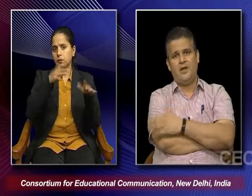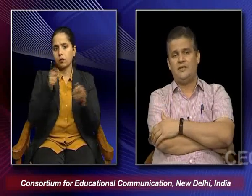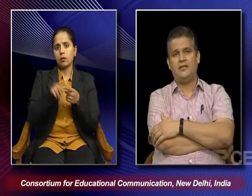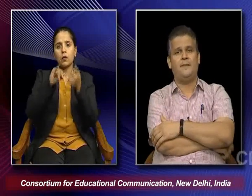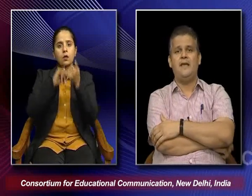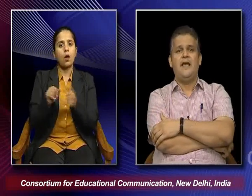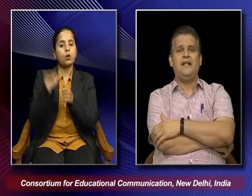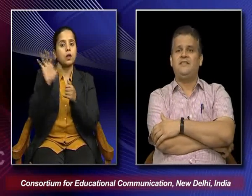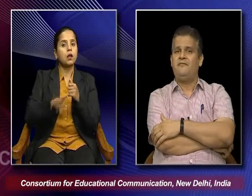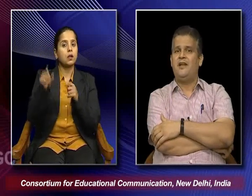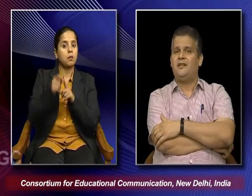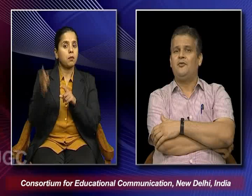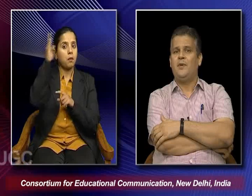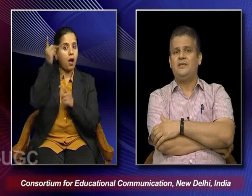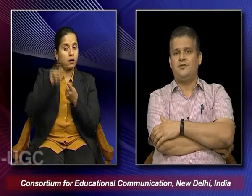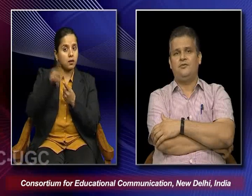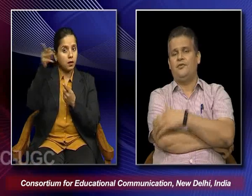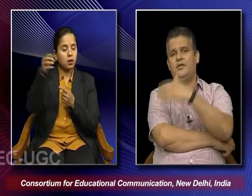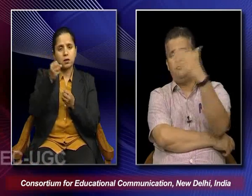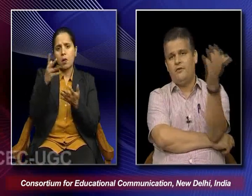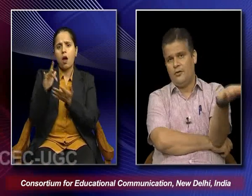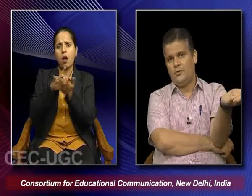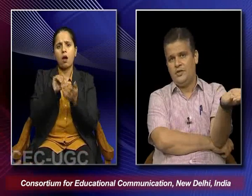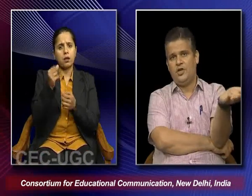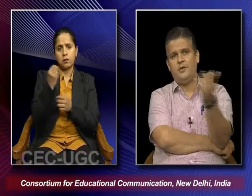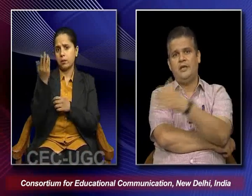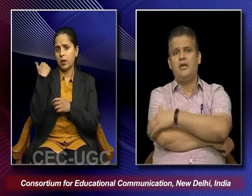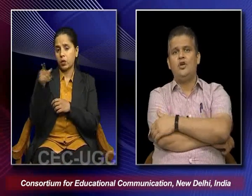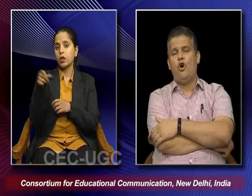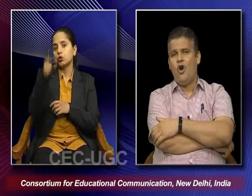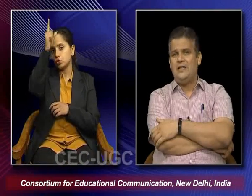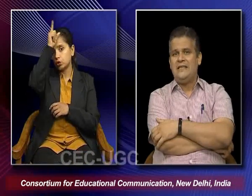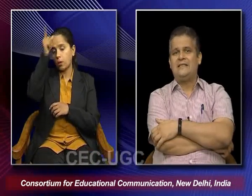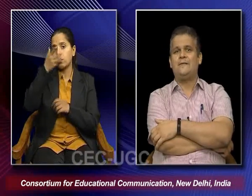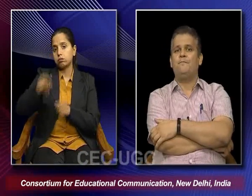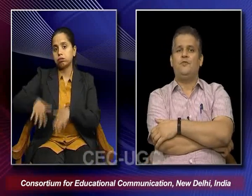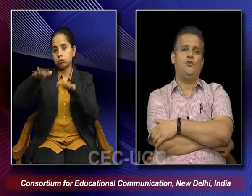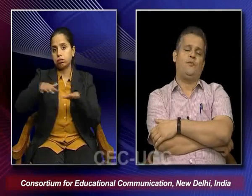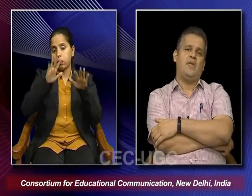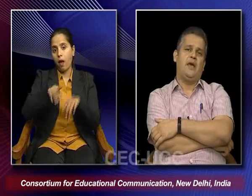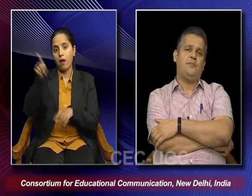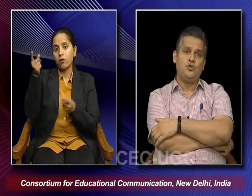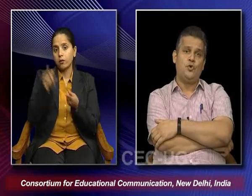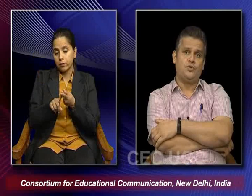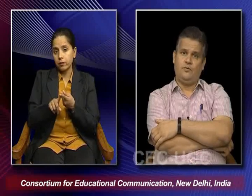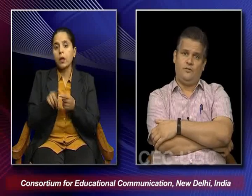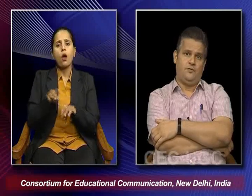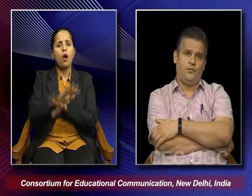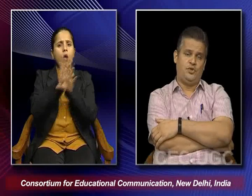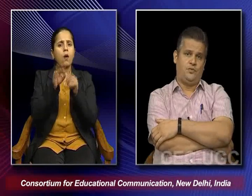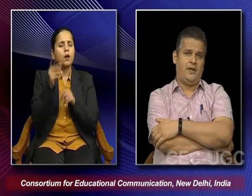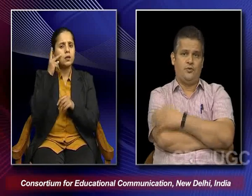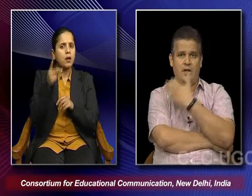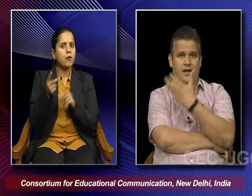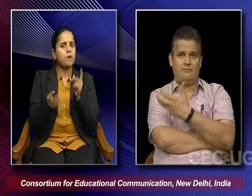and Pakistan, and several other places, the recent flood also in Germany. All these episodes